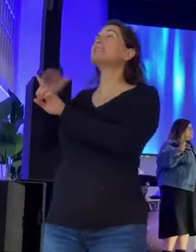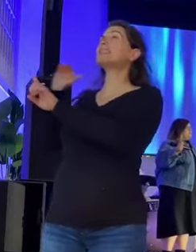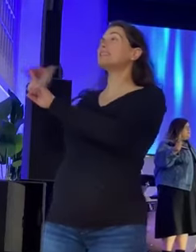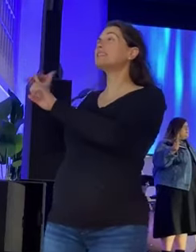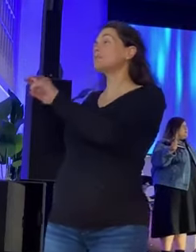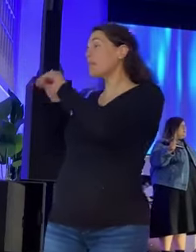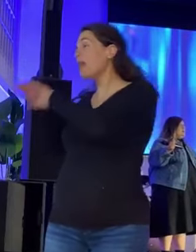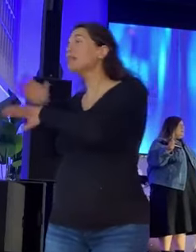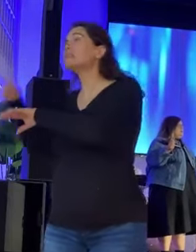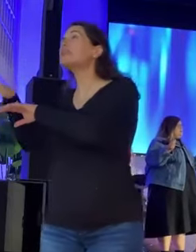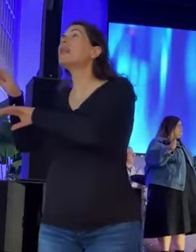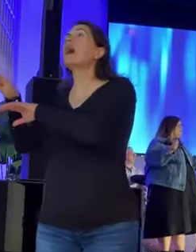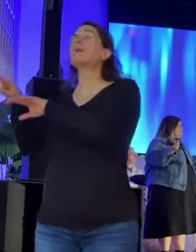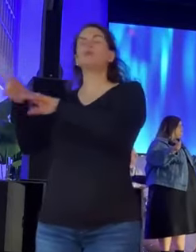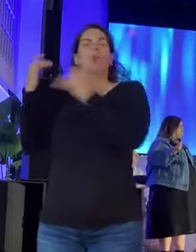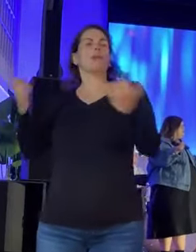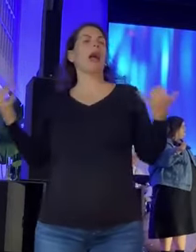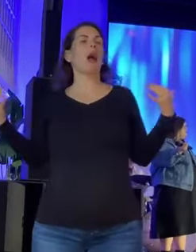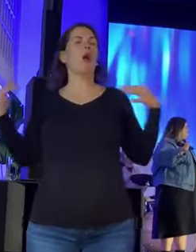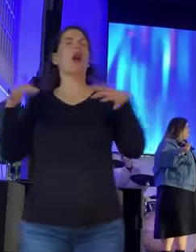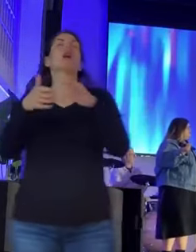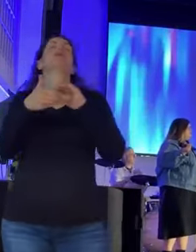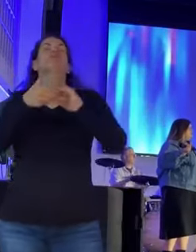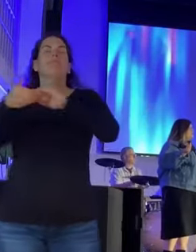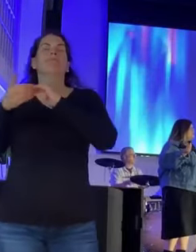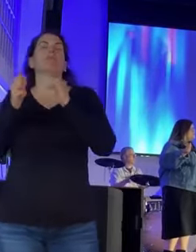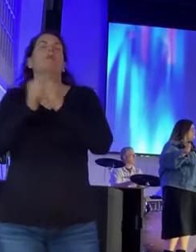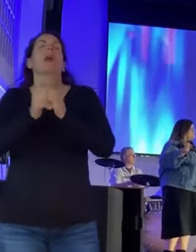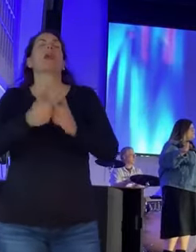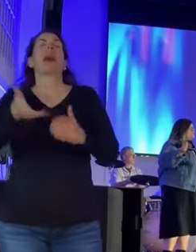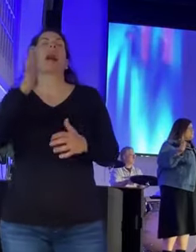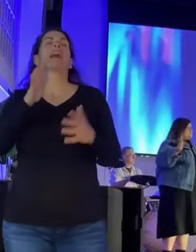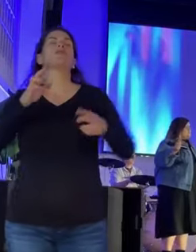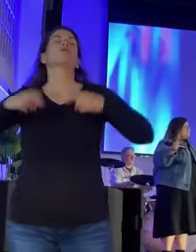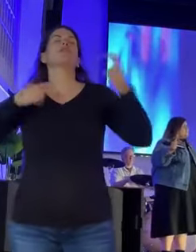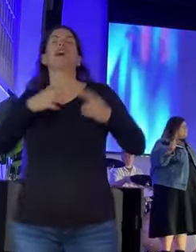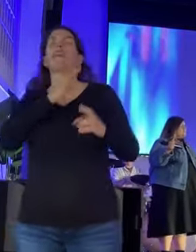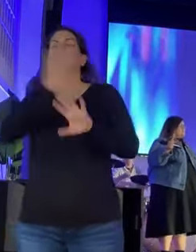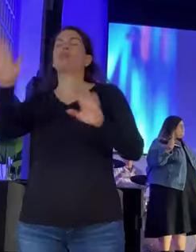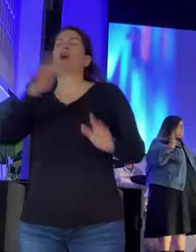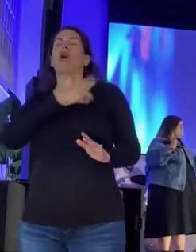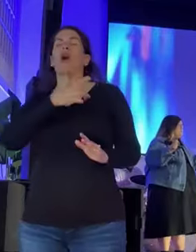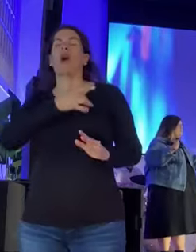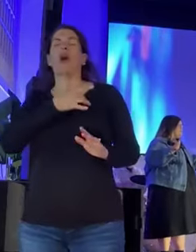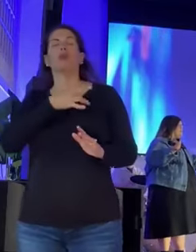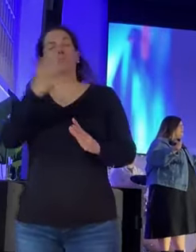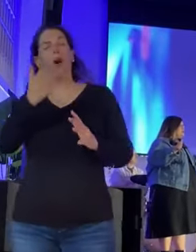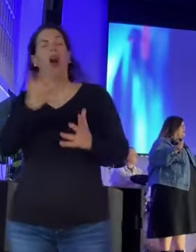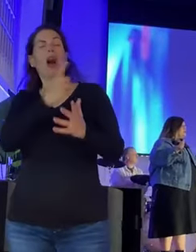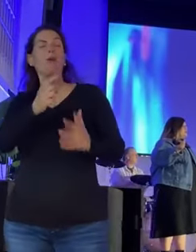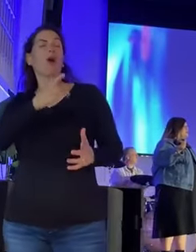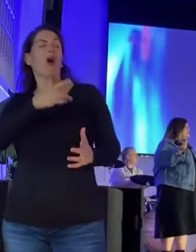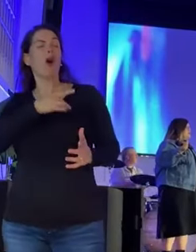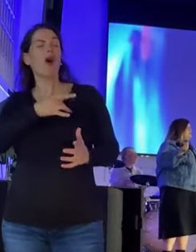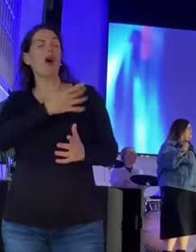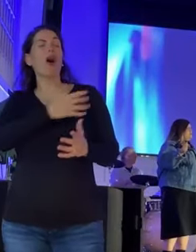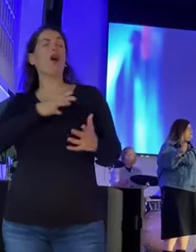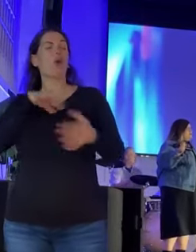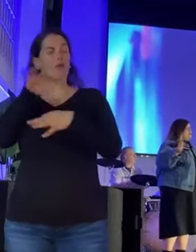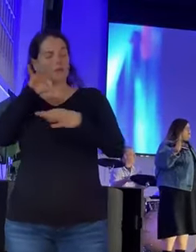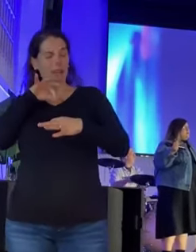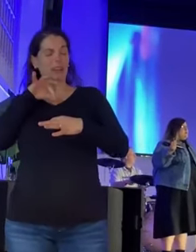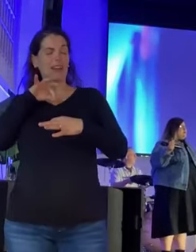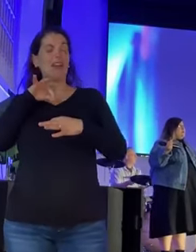we join together and we ask for revival in our hearts. We into our hearts, into our spirits, so